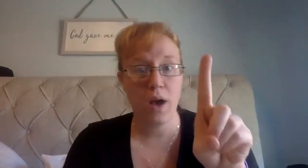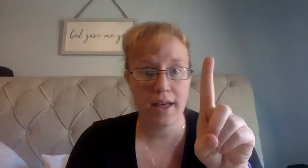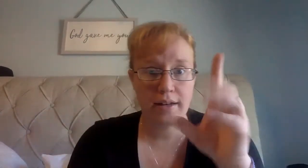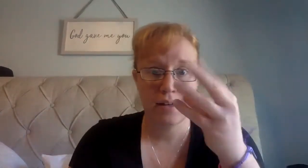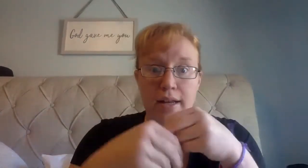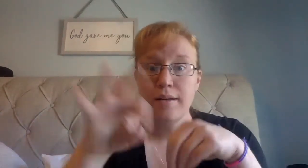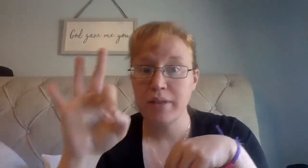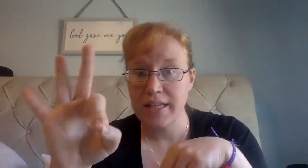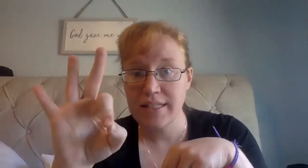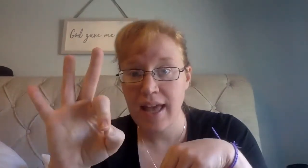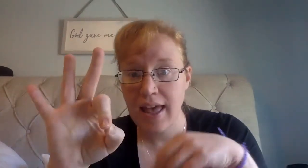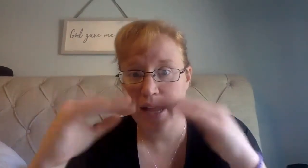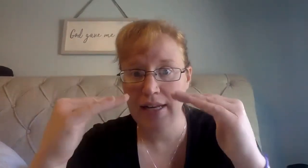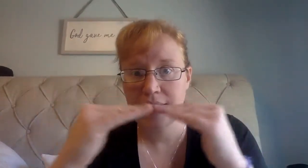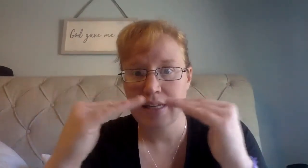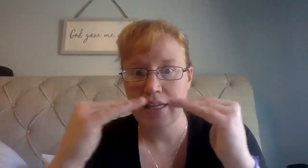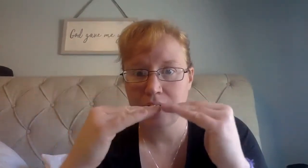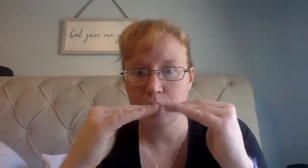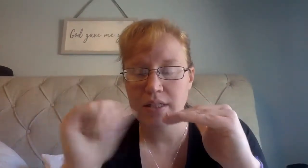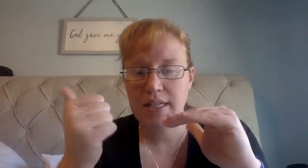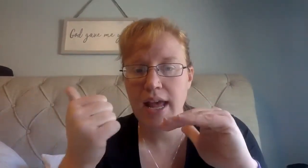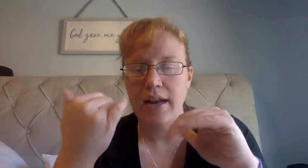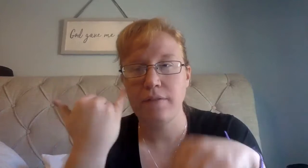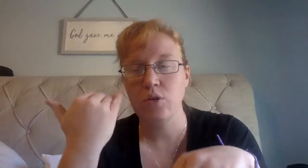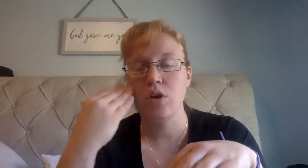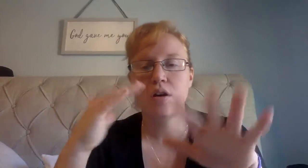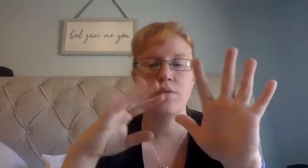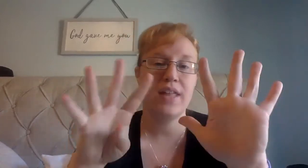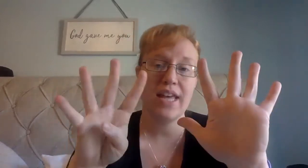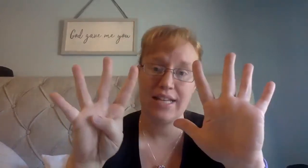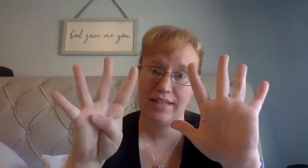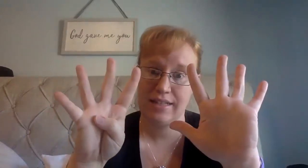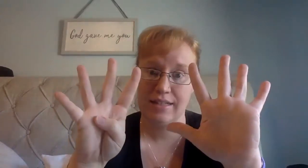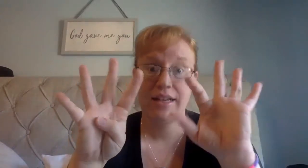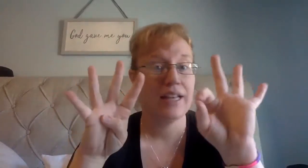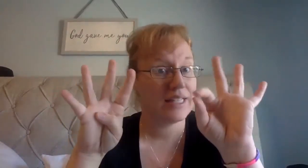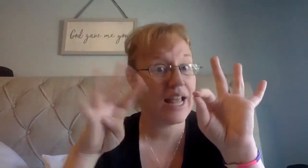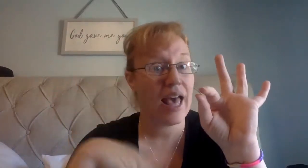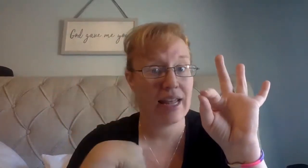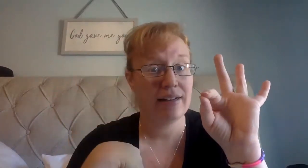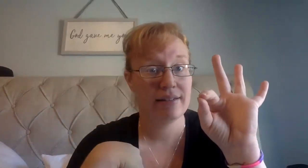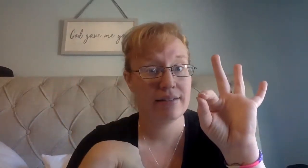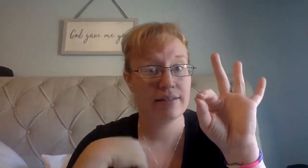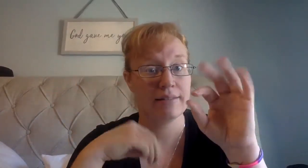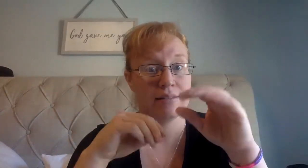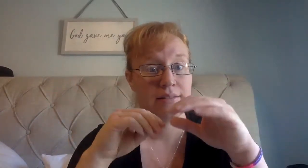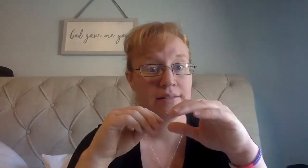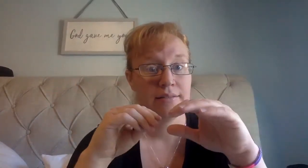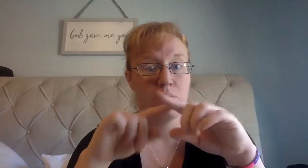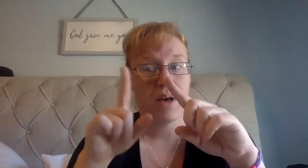1 plus 9 equals 10. If you know this is 9, but when